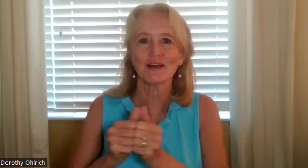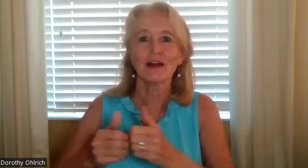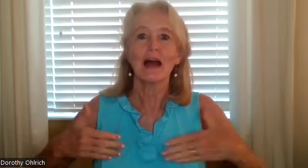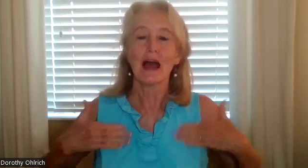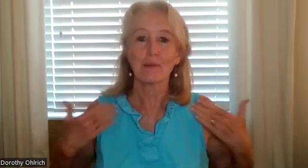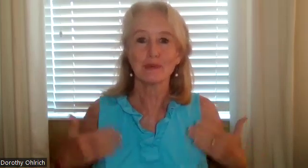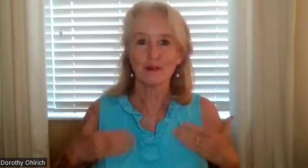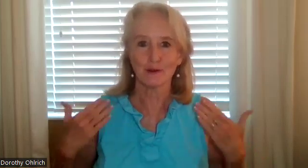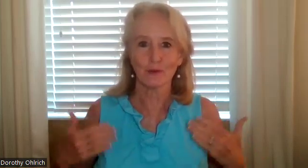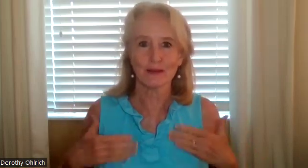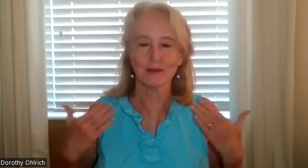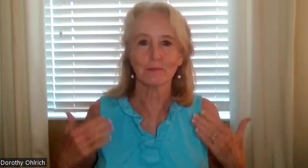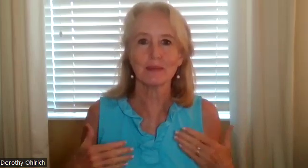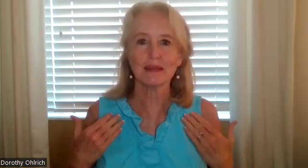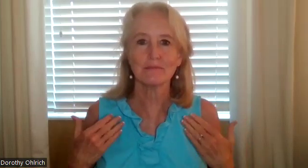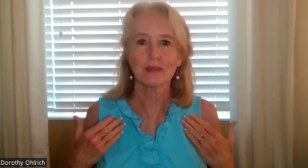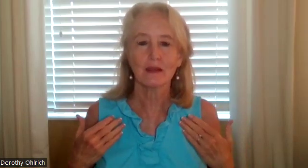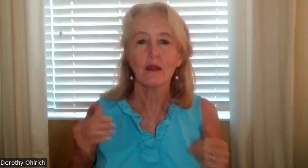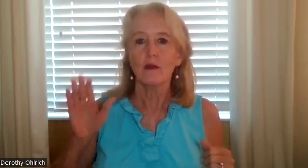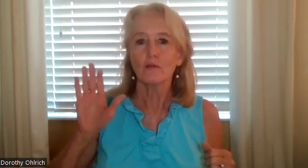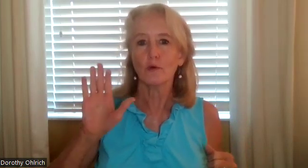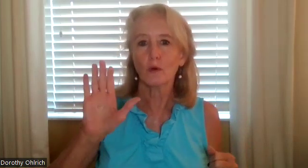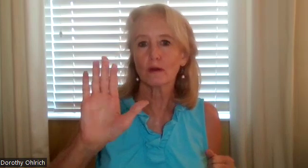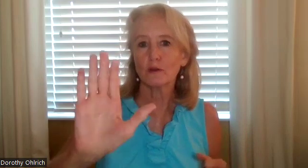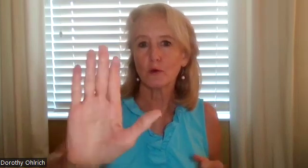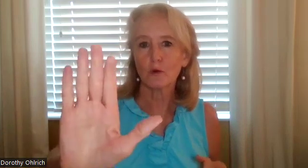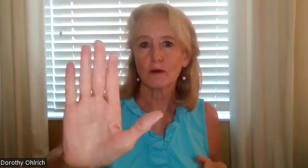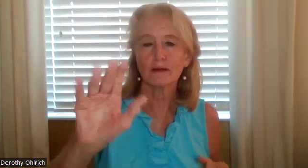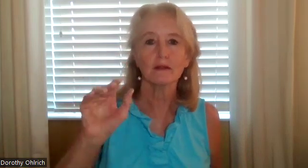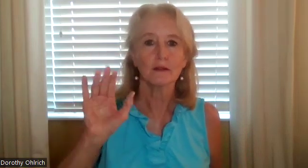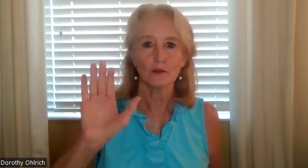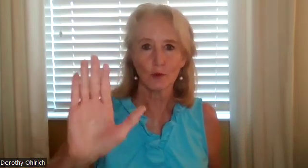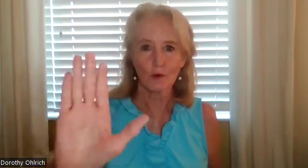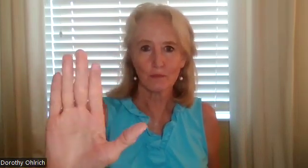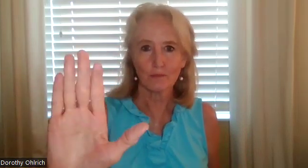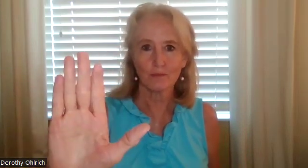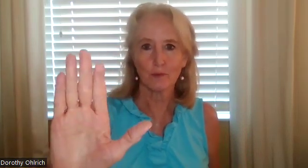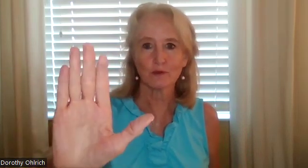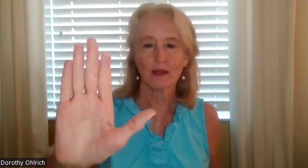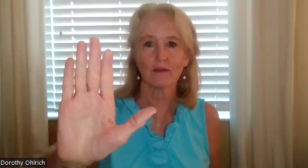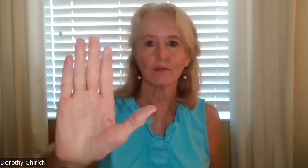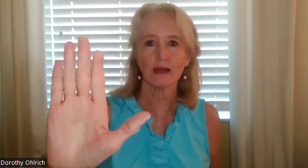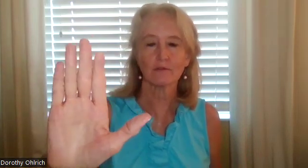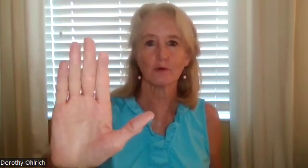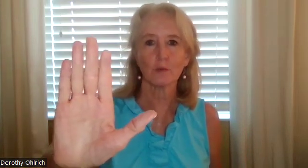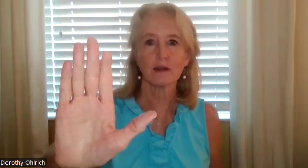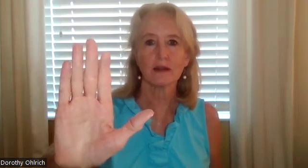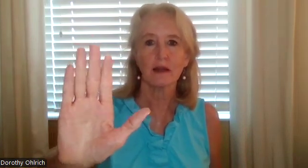the happier we'll be. For your, you put your hand flat forward.